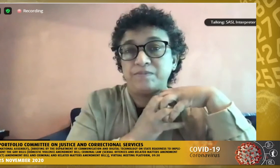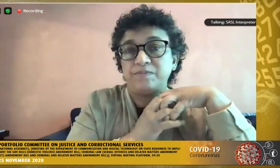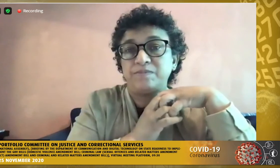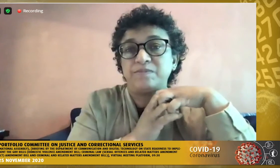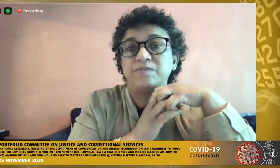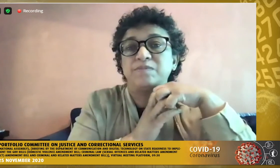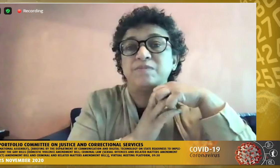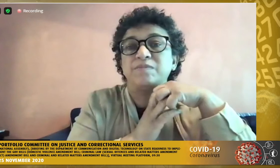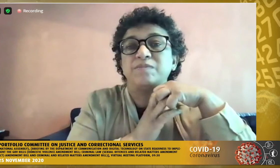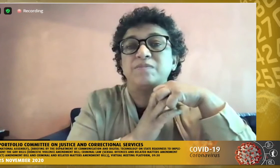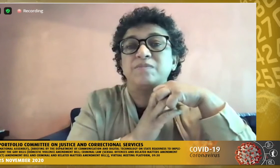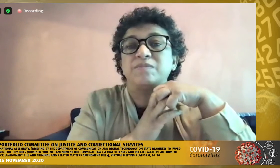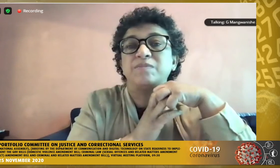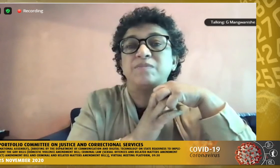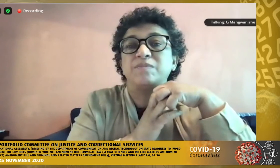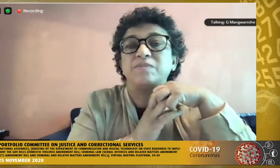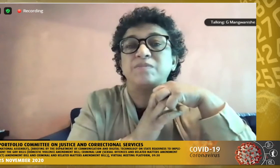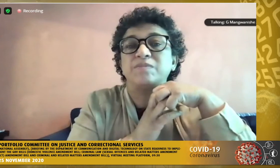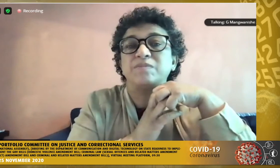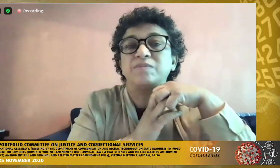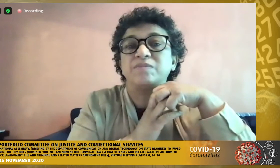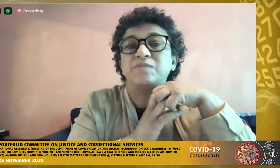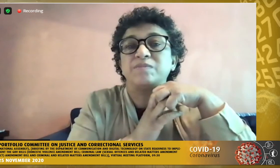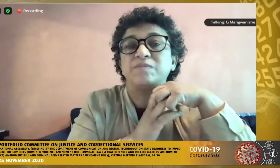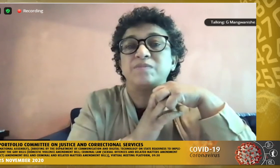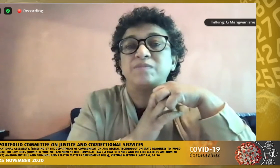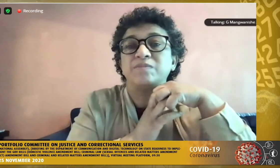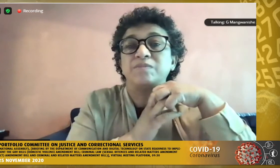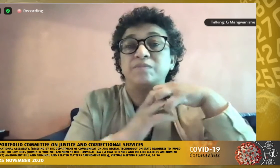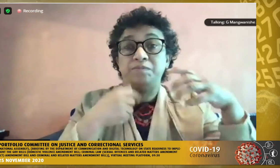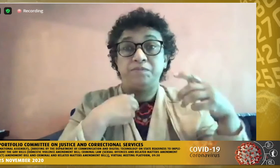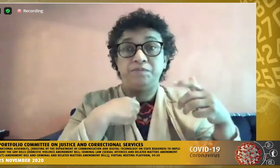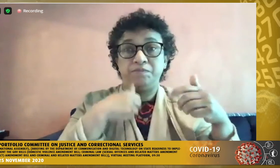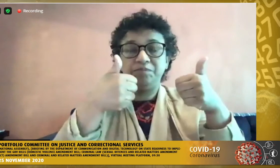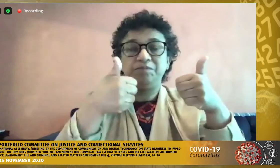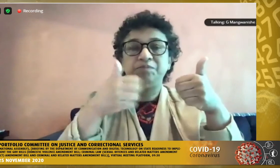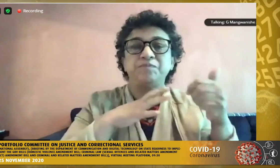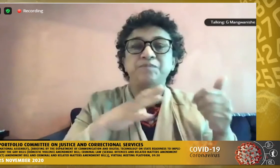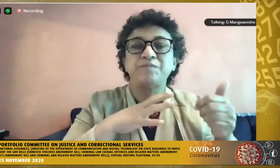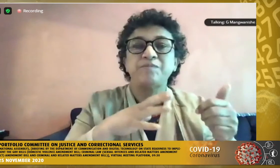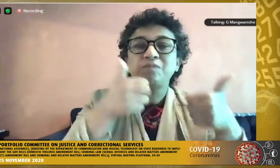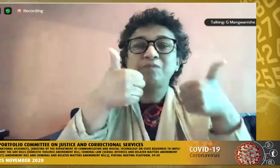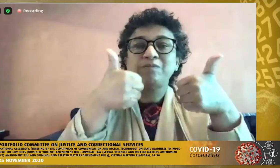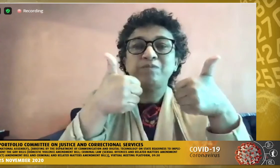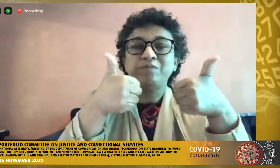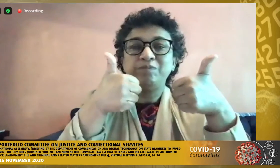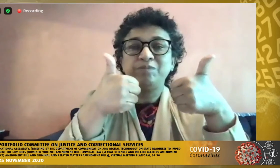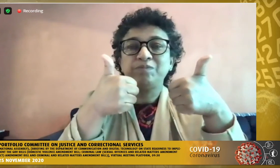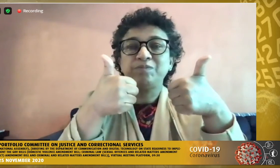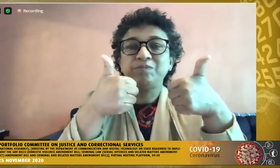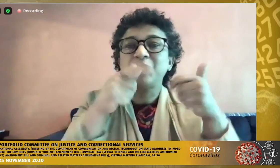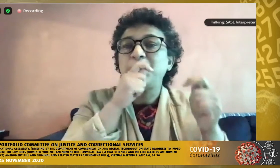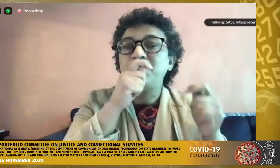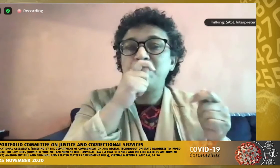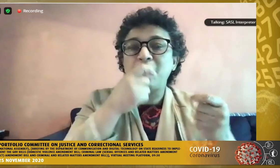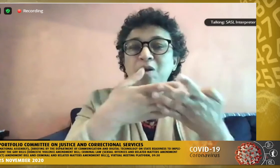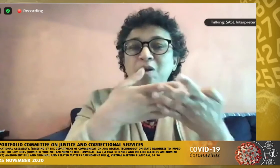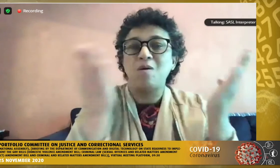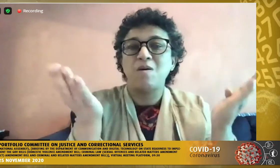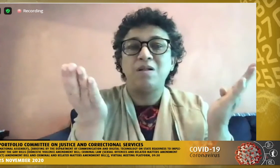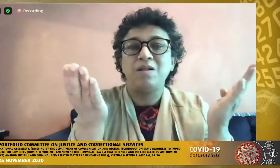should Honorable Wilma continue? Yes. Continue, Honorable Nilbert Drachen.